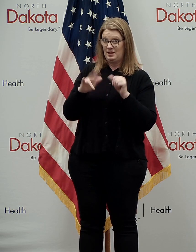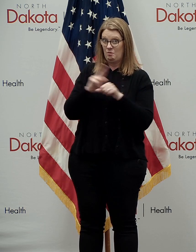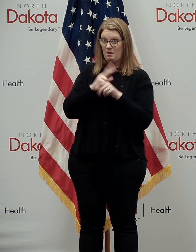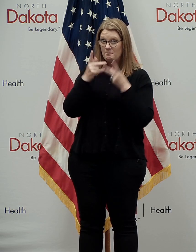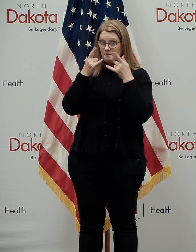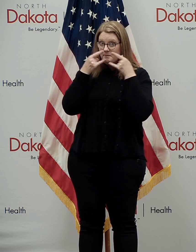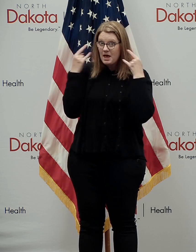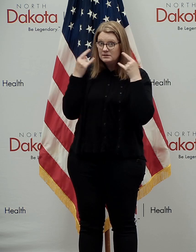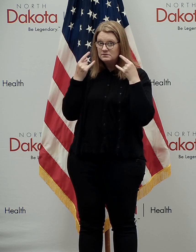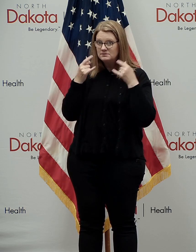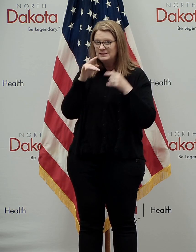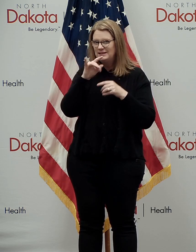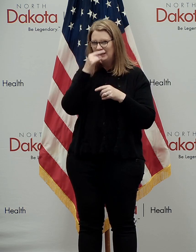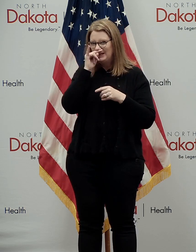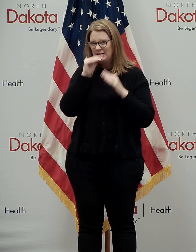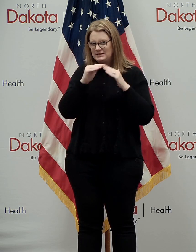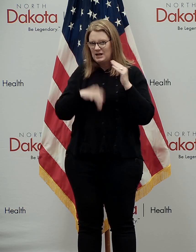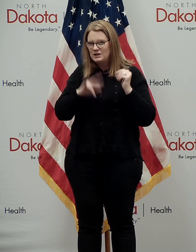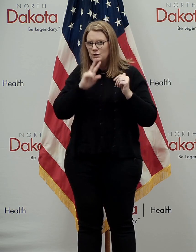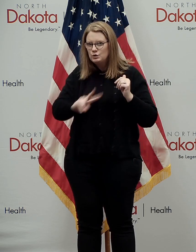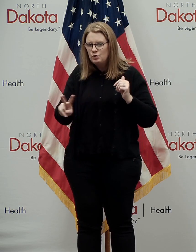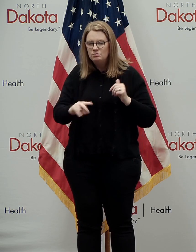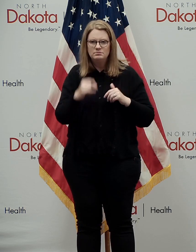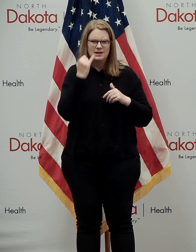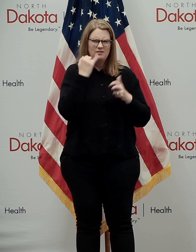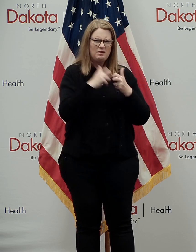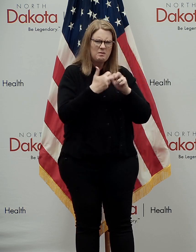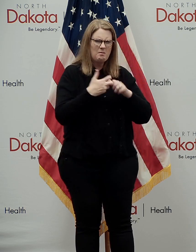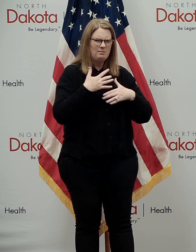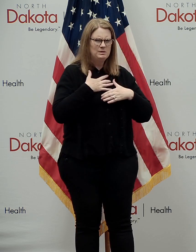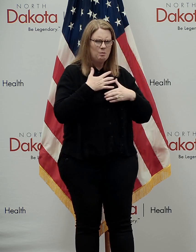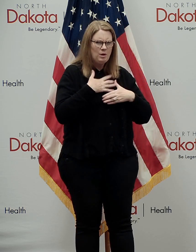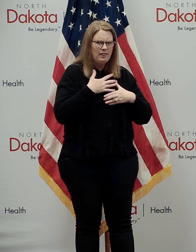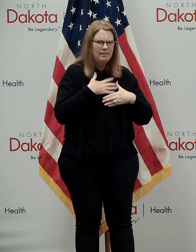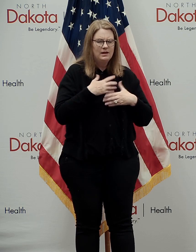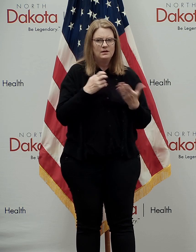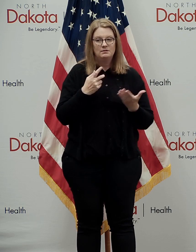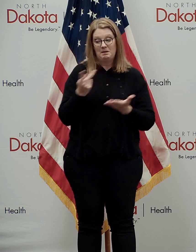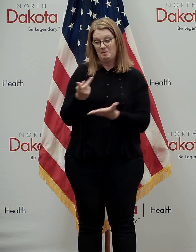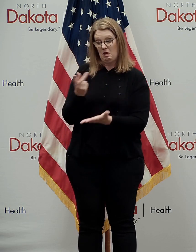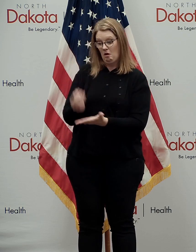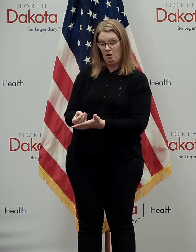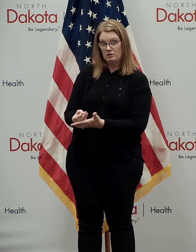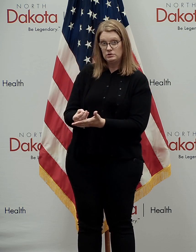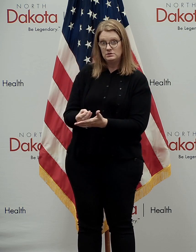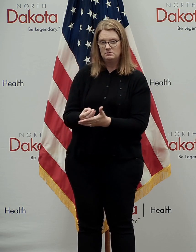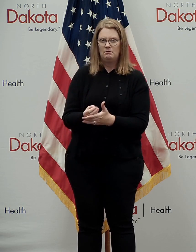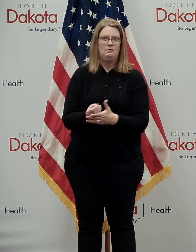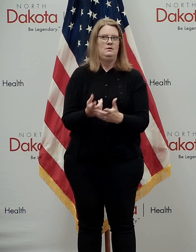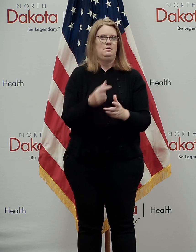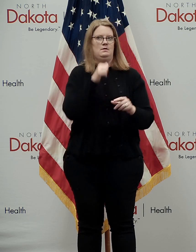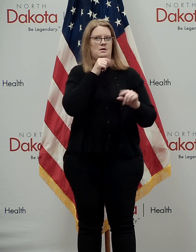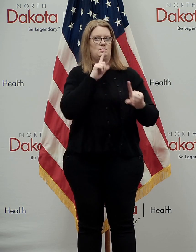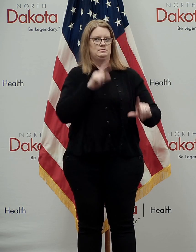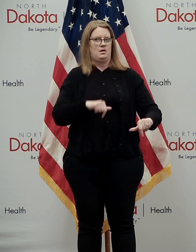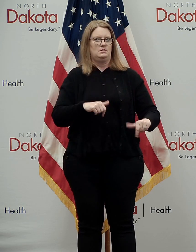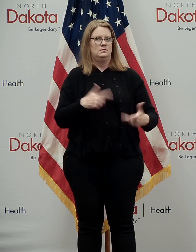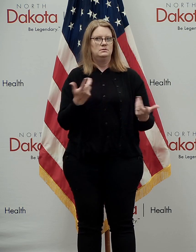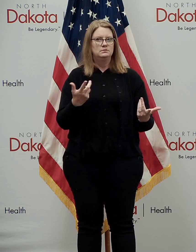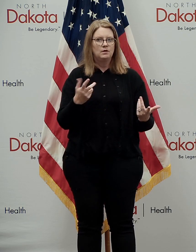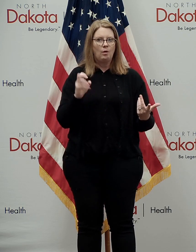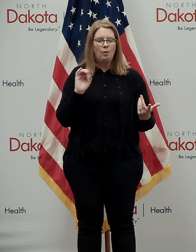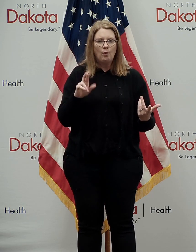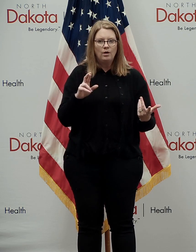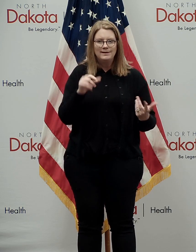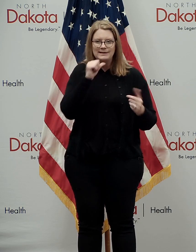of 2, those who have breathing difficulty, are unconscious or incapacitated, or in other